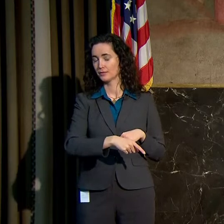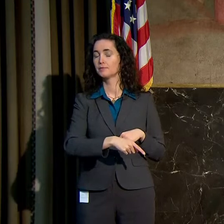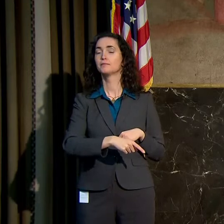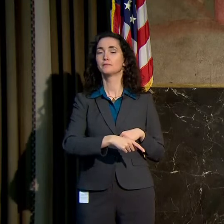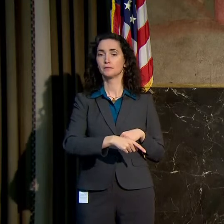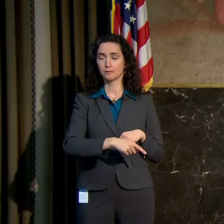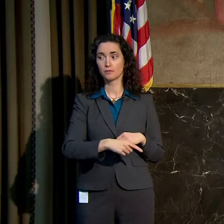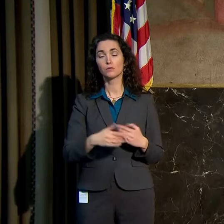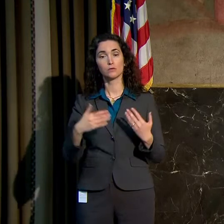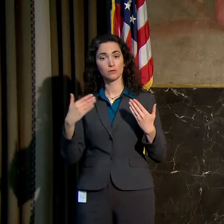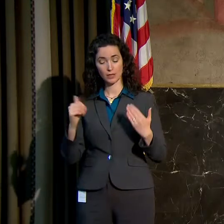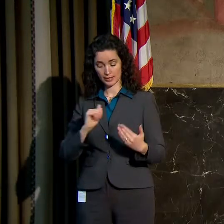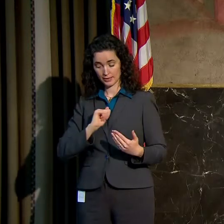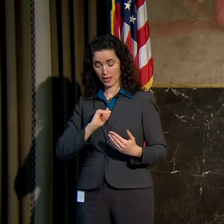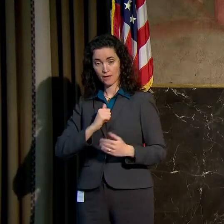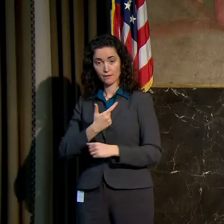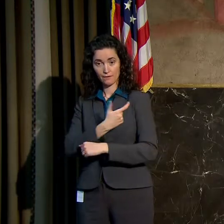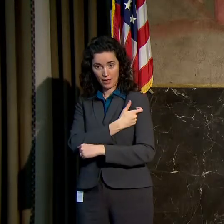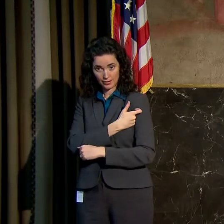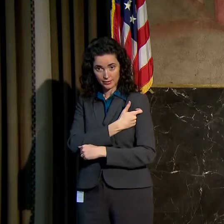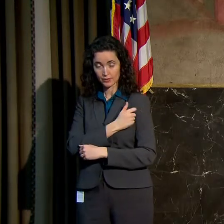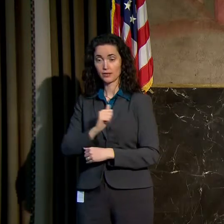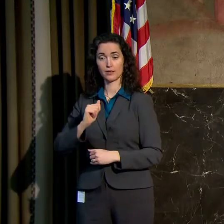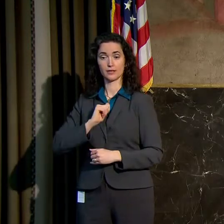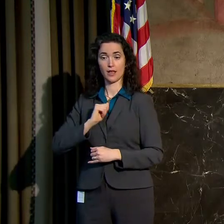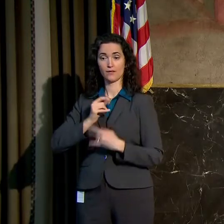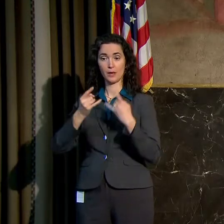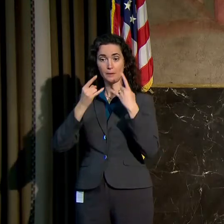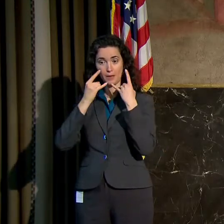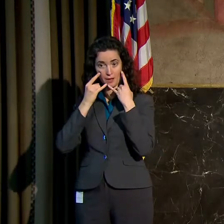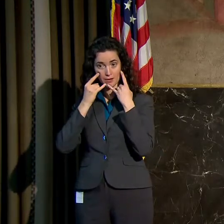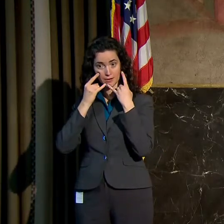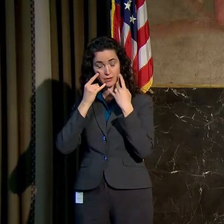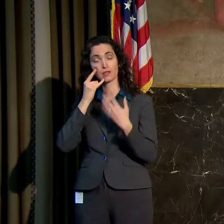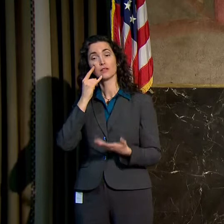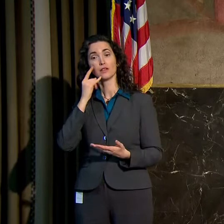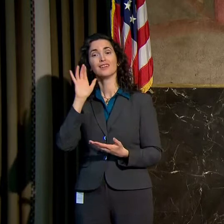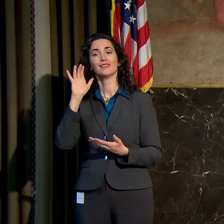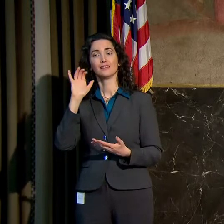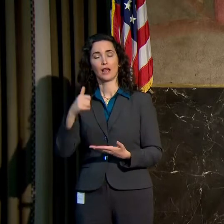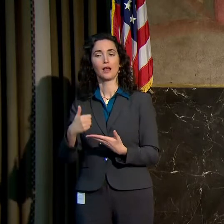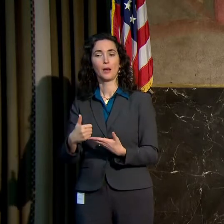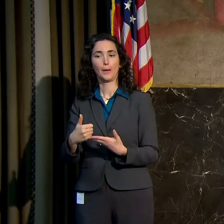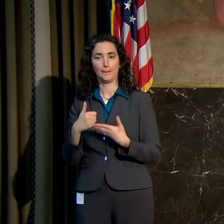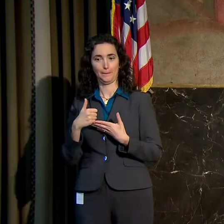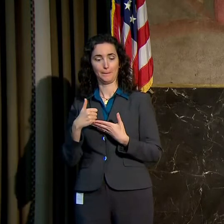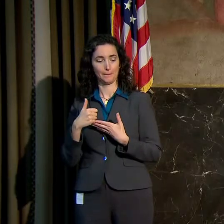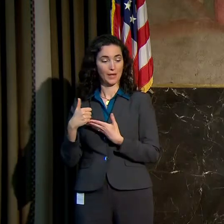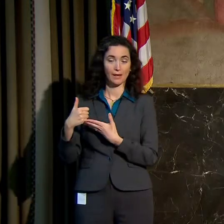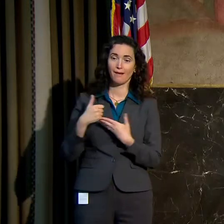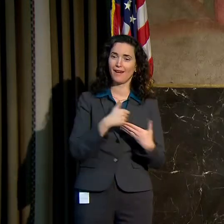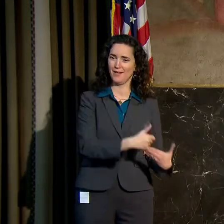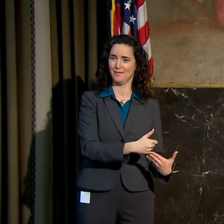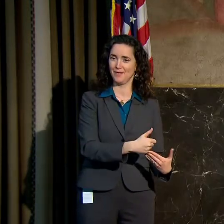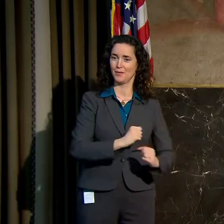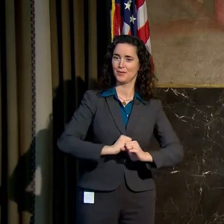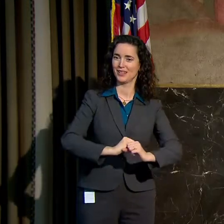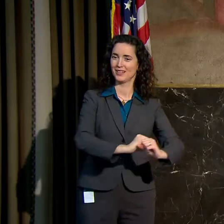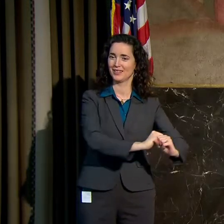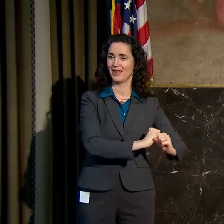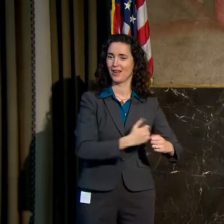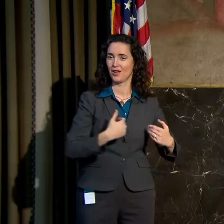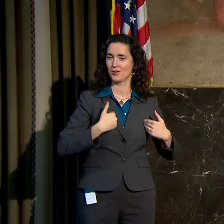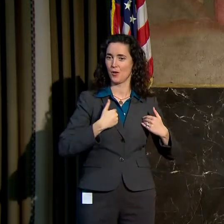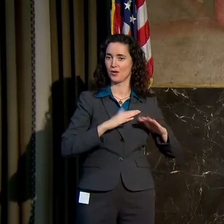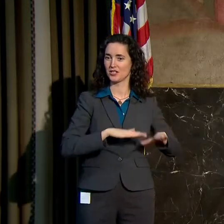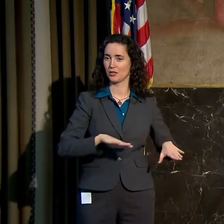So getting vaccinated ourselves and wearing masks is the best way to protect those young children that